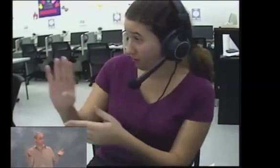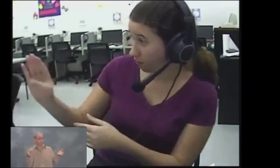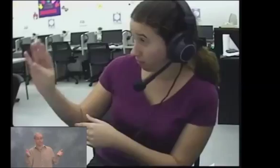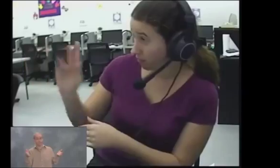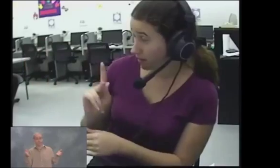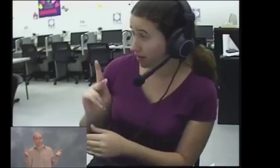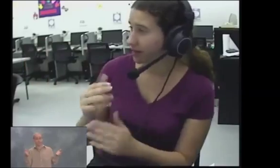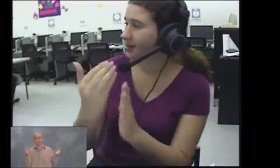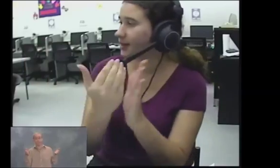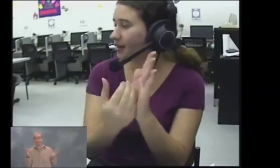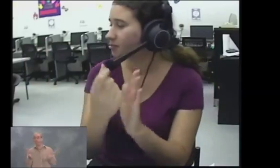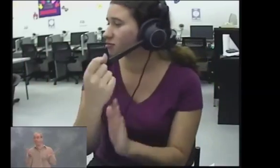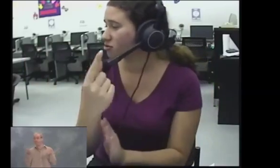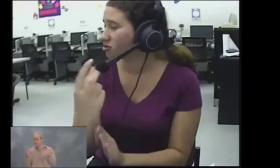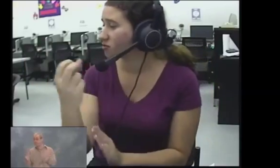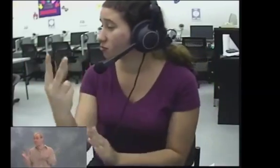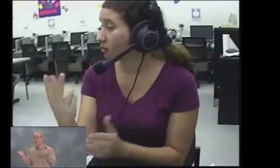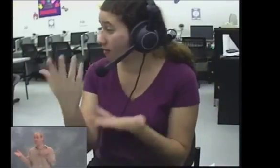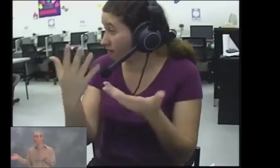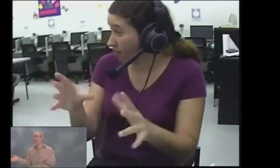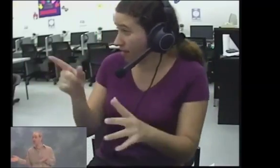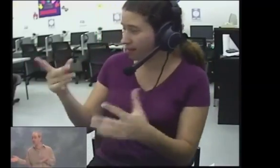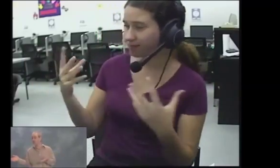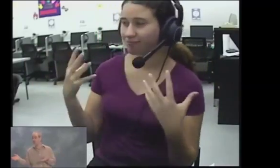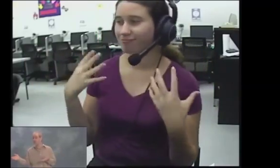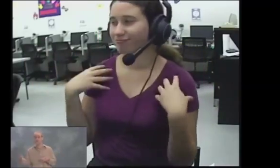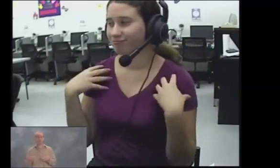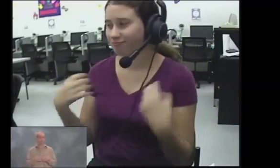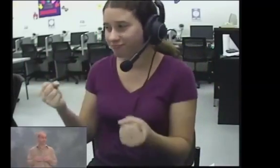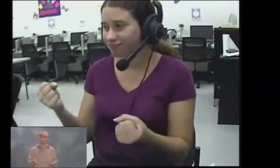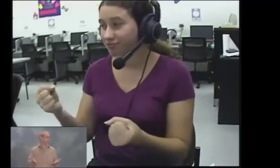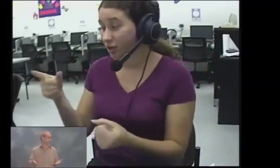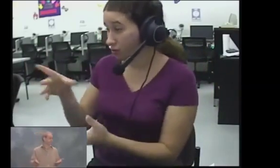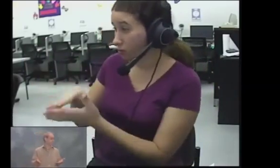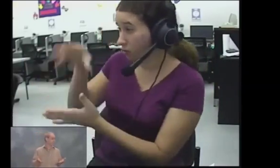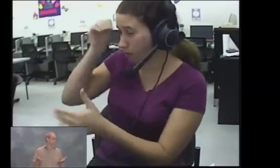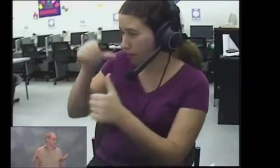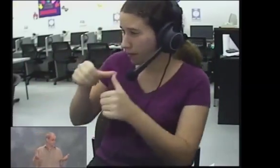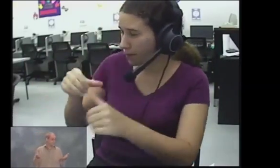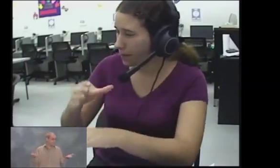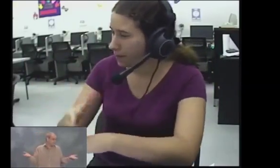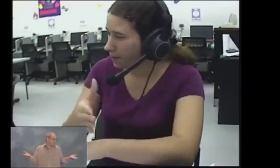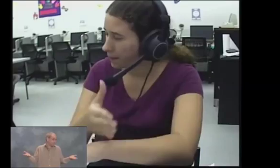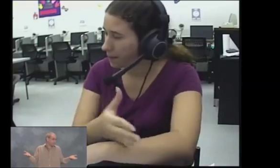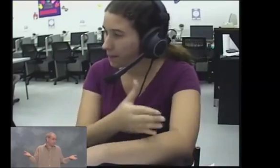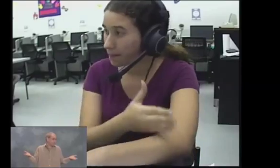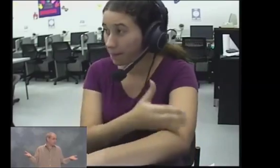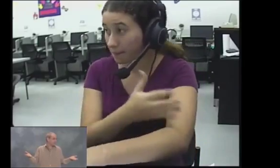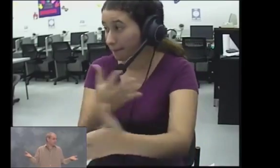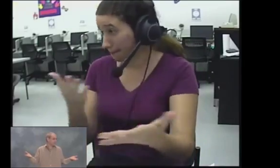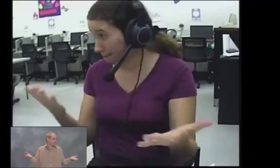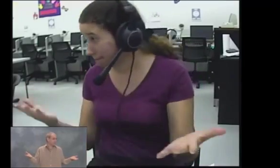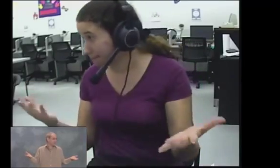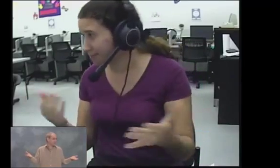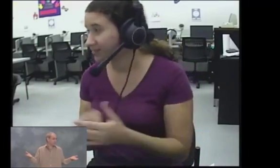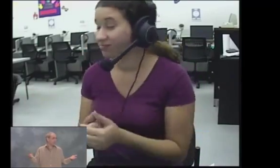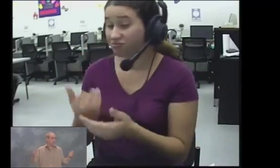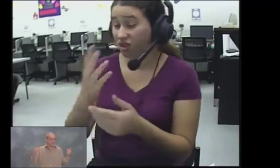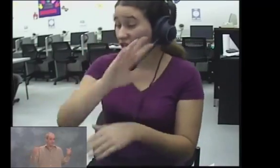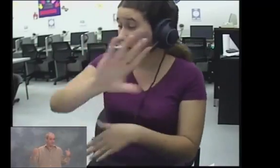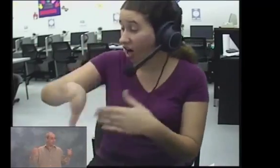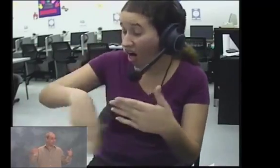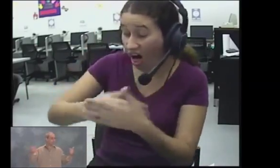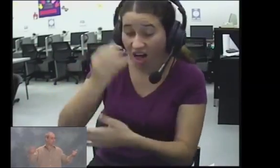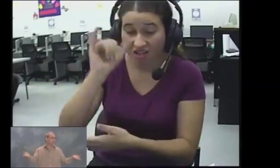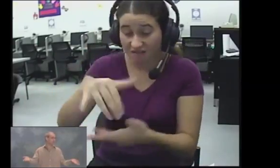be a recovered alcoholic. You'll learn how to maintenance and grow what you've been given by the program of recovery, which is recovery.